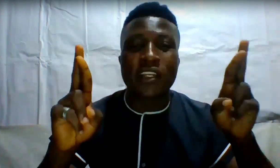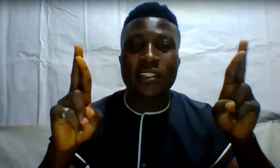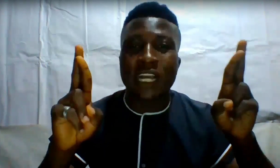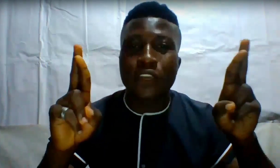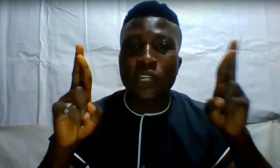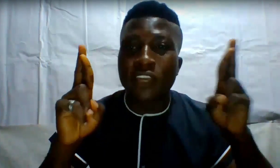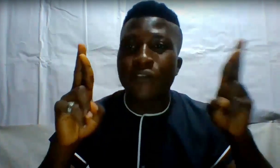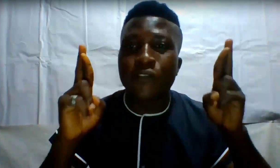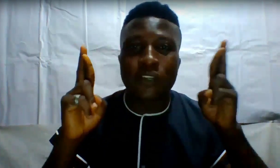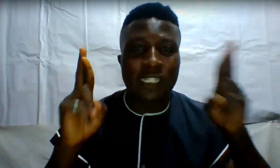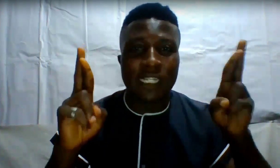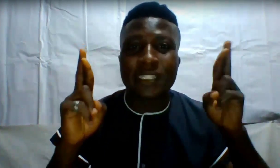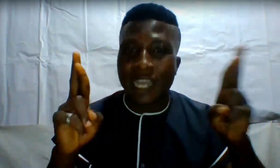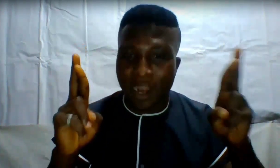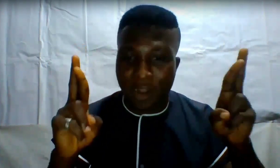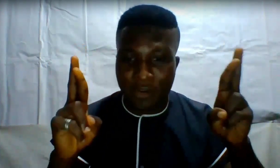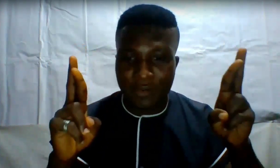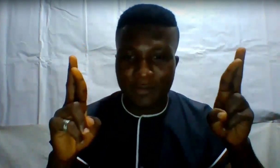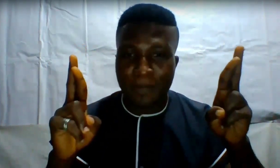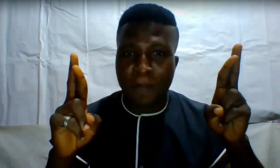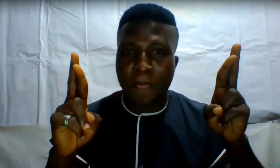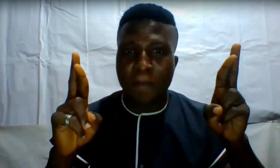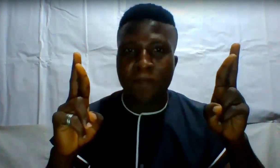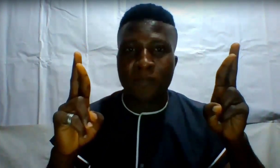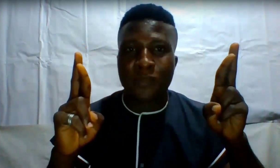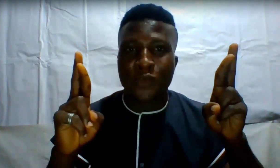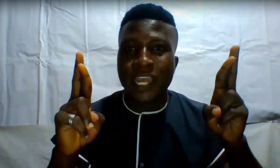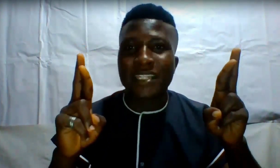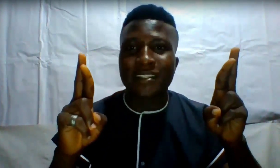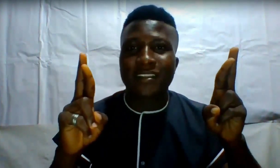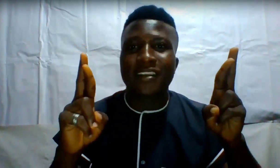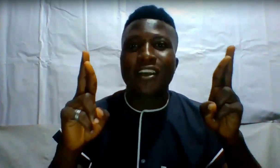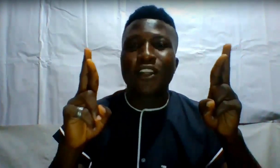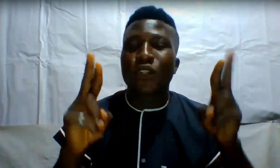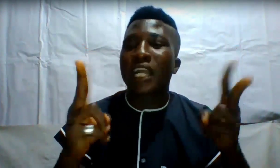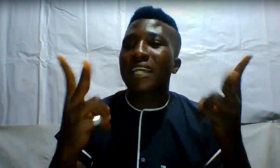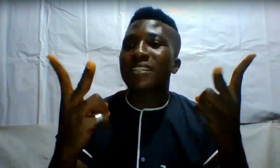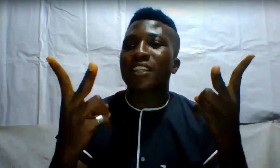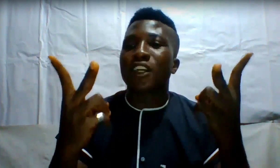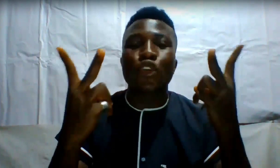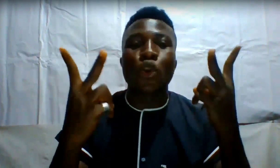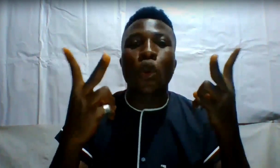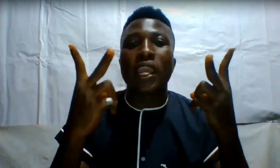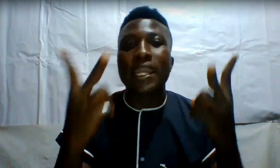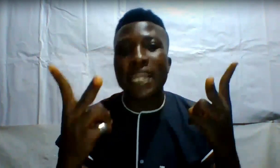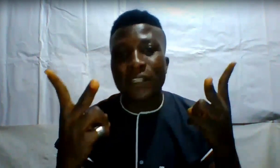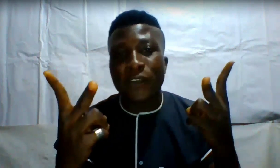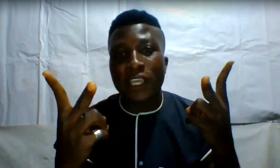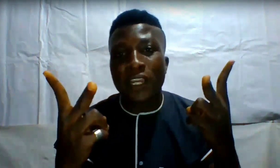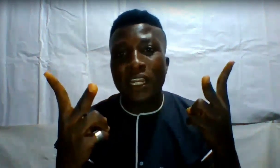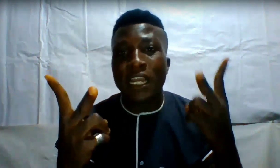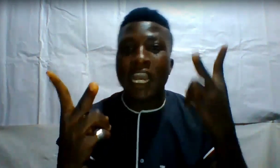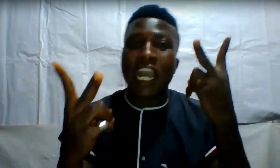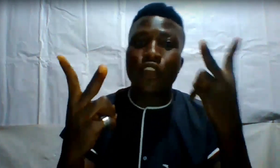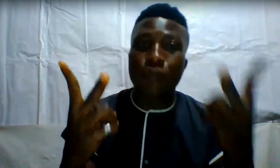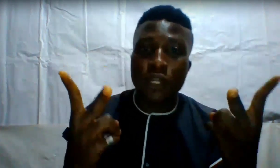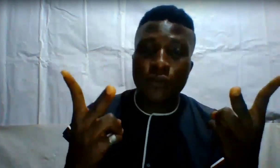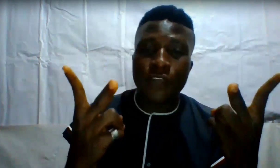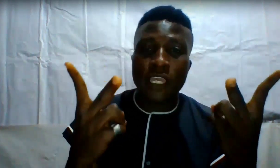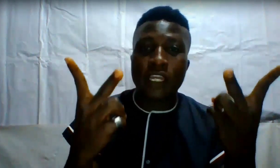letter R, right? So that's your index finger and your middle finger crossing each other,